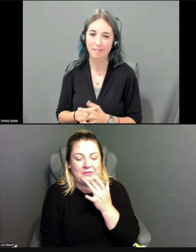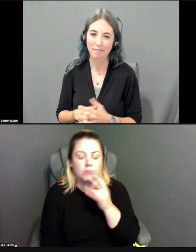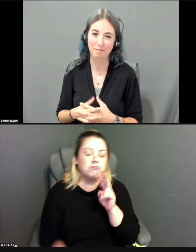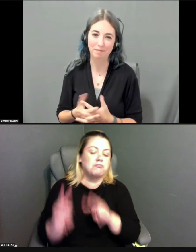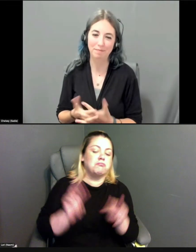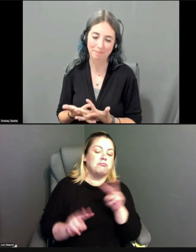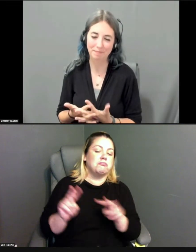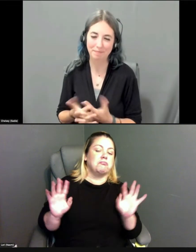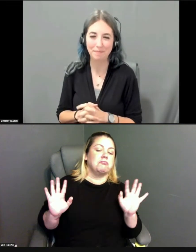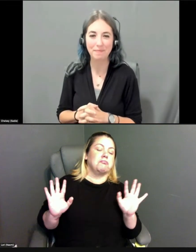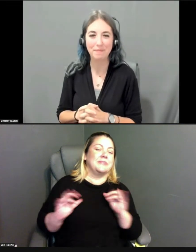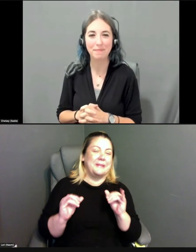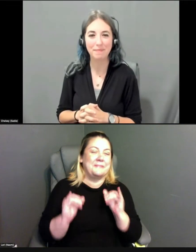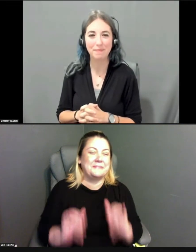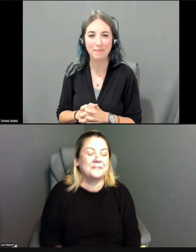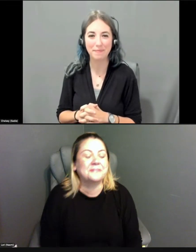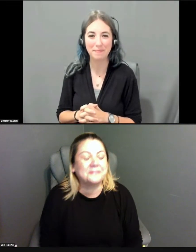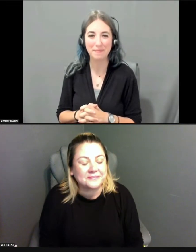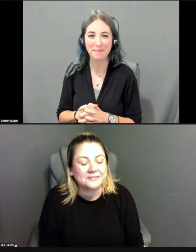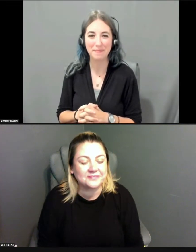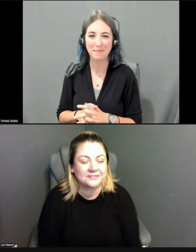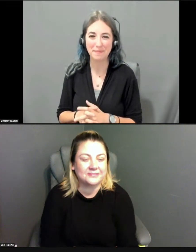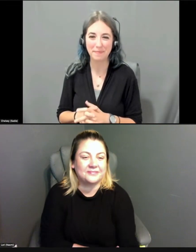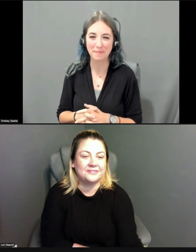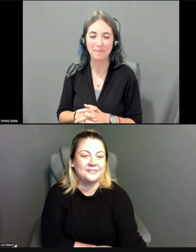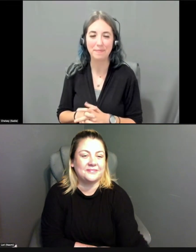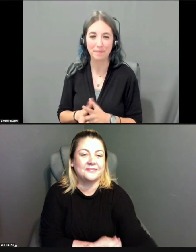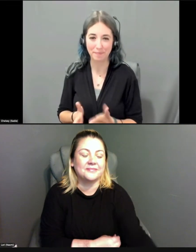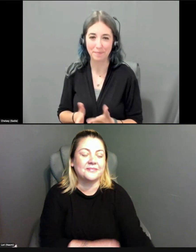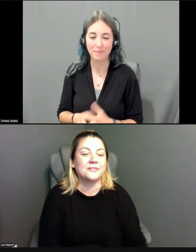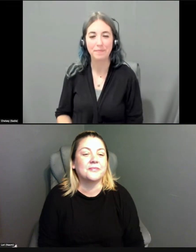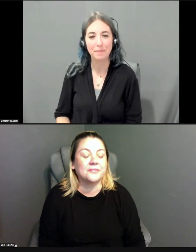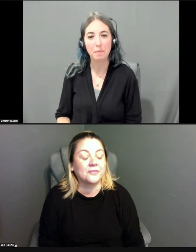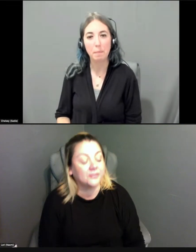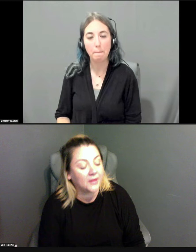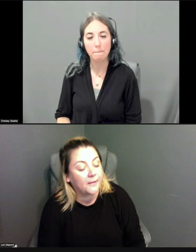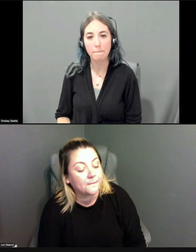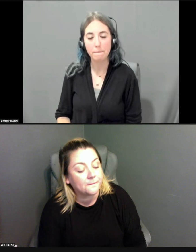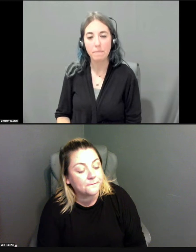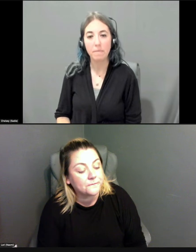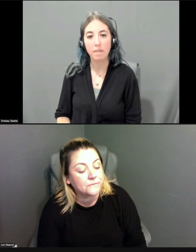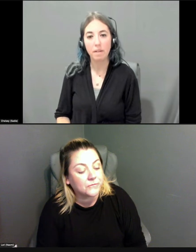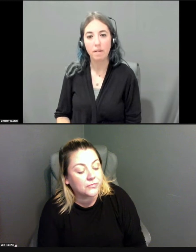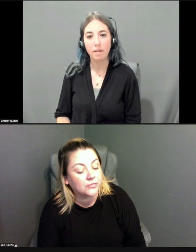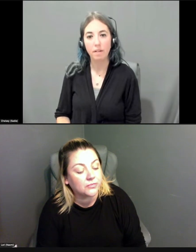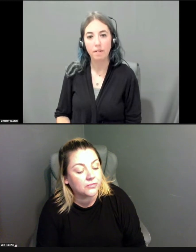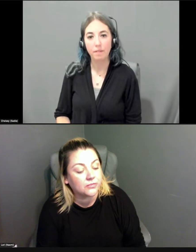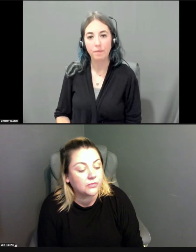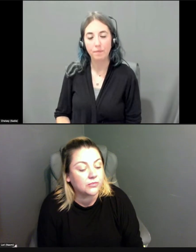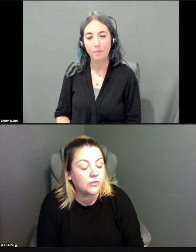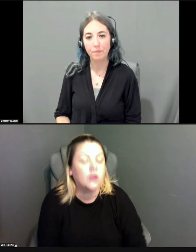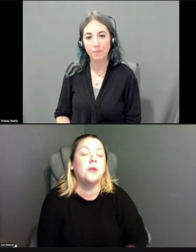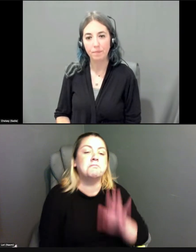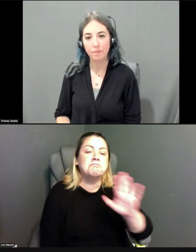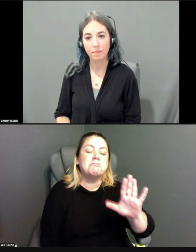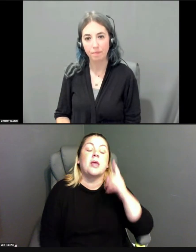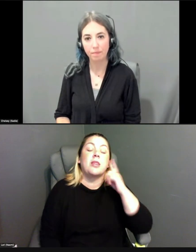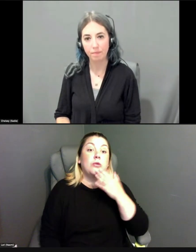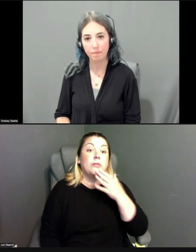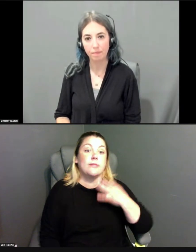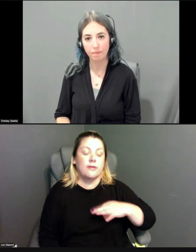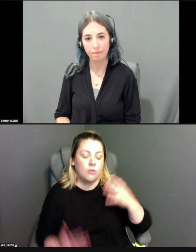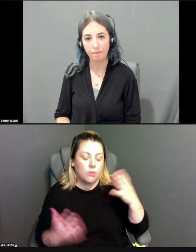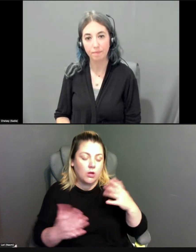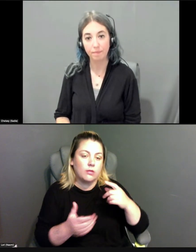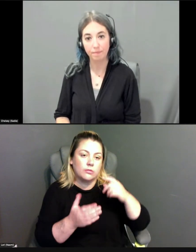Yeah. So I think one of the things that is really helpful when we talk about, you know, what it means to be anti-diet culture